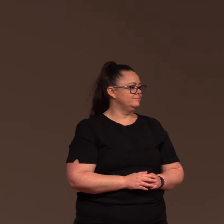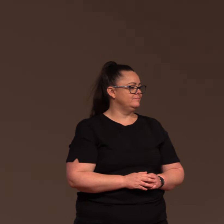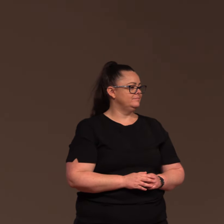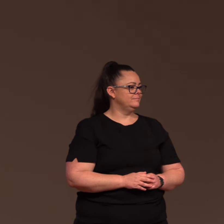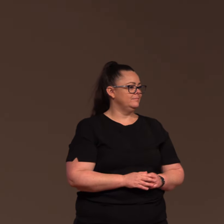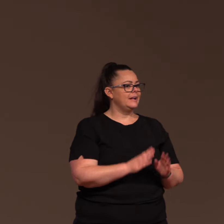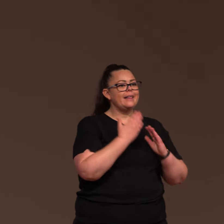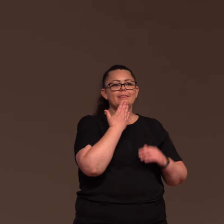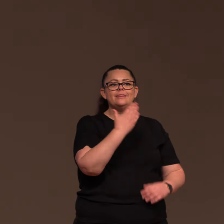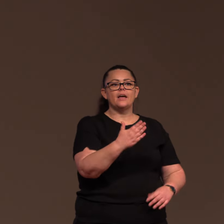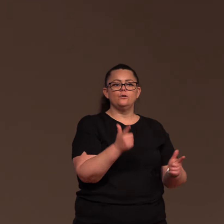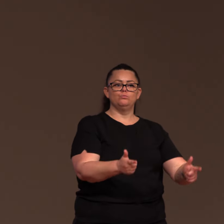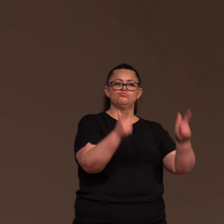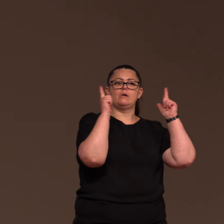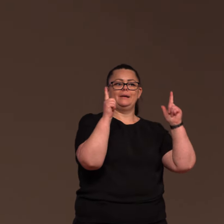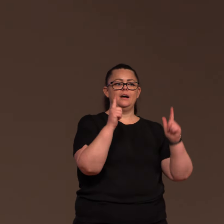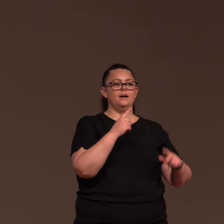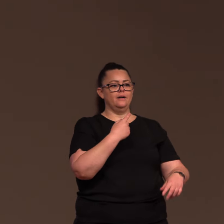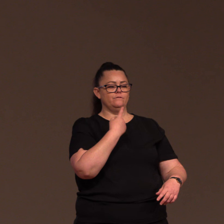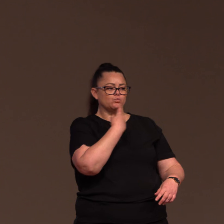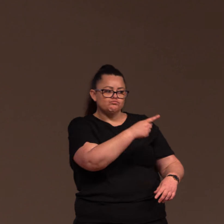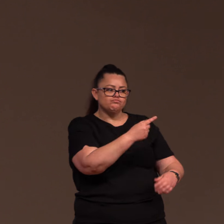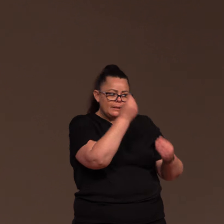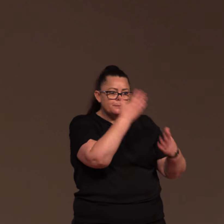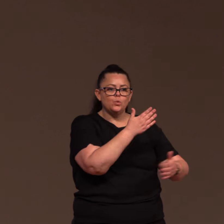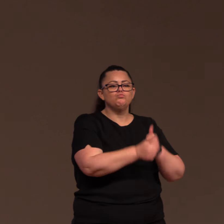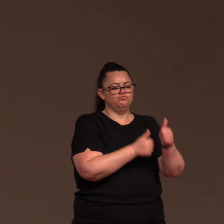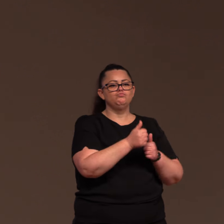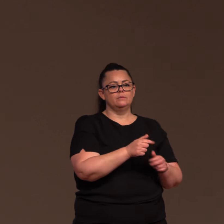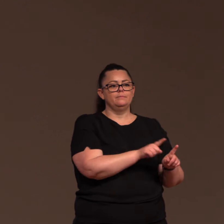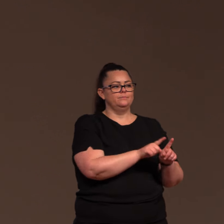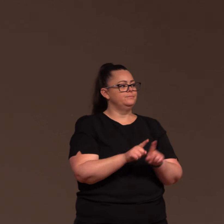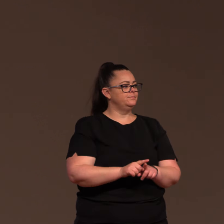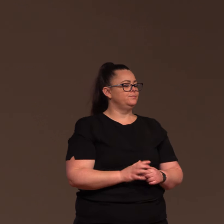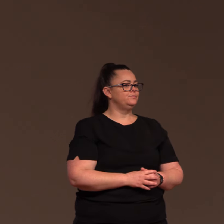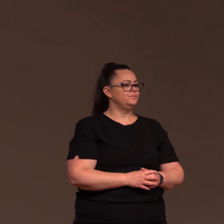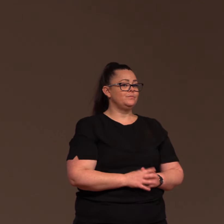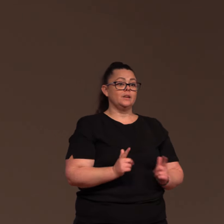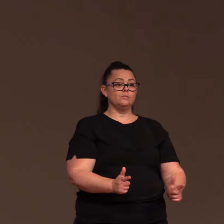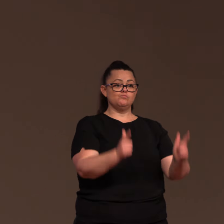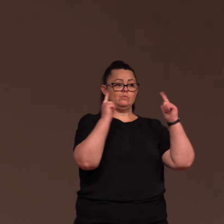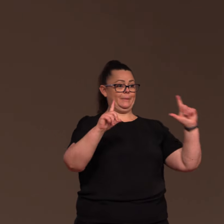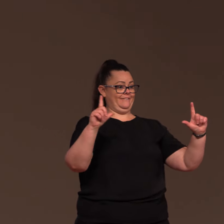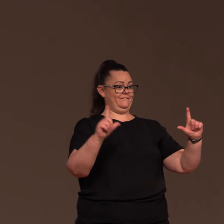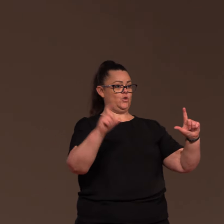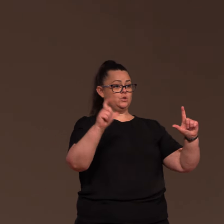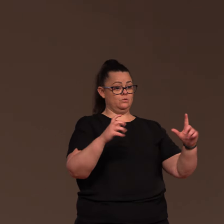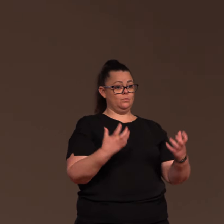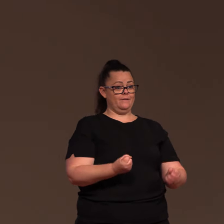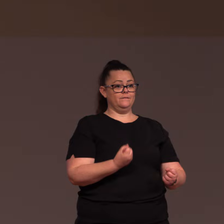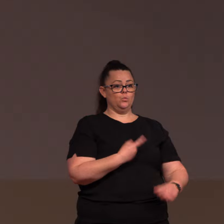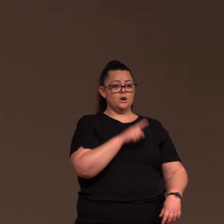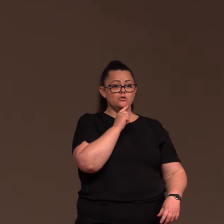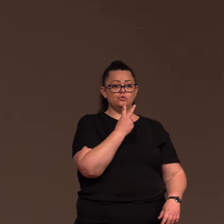Premier for his message of congratulations to those awarded today. The Premier's photo with 128 students will now